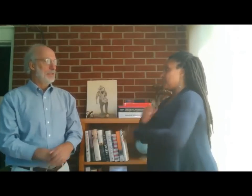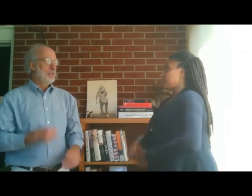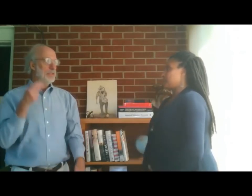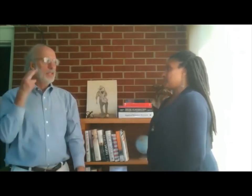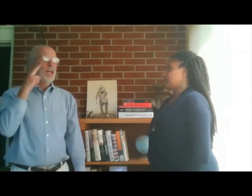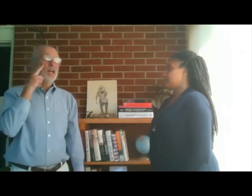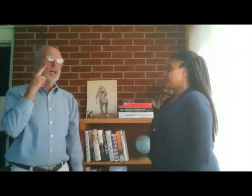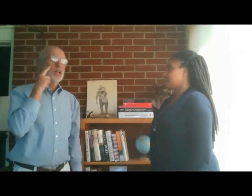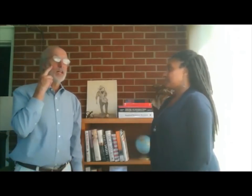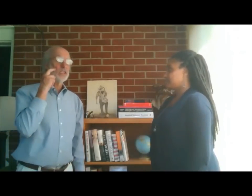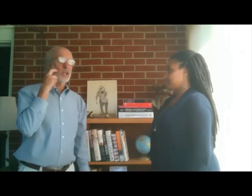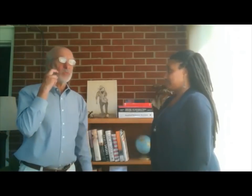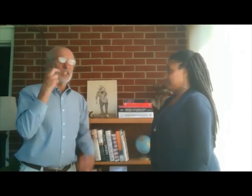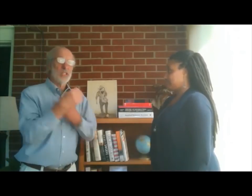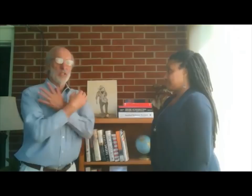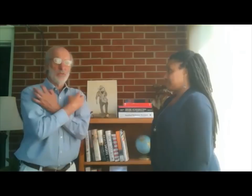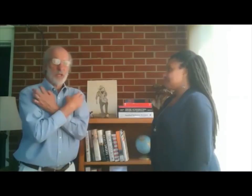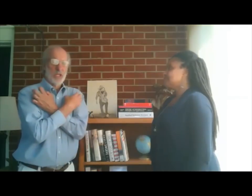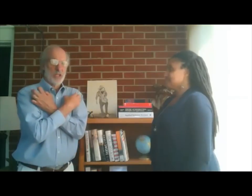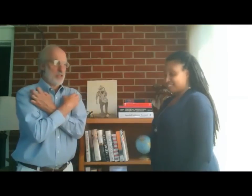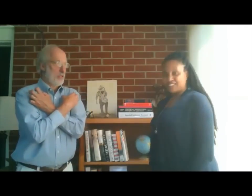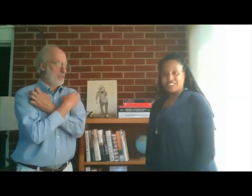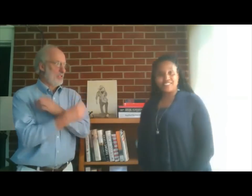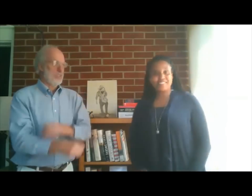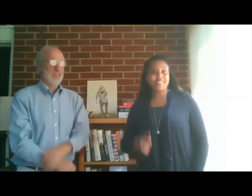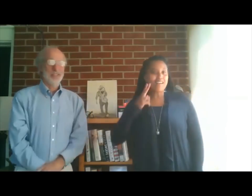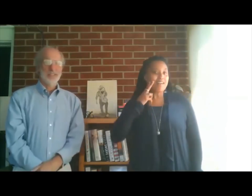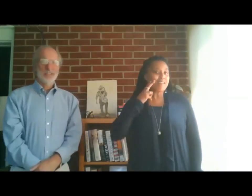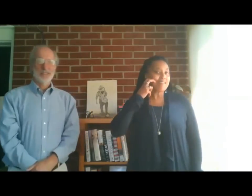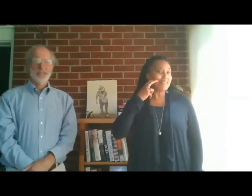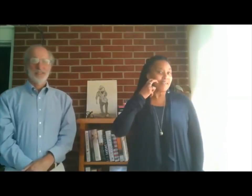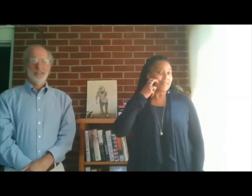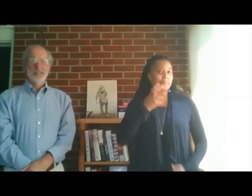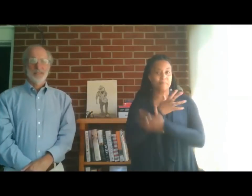Gummy bear. Gummy bear. Good.